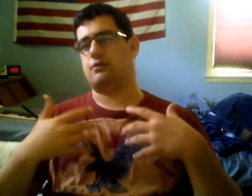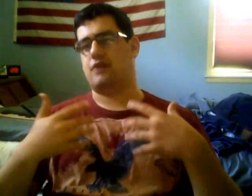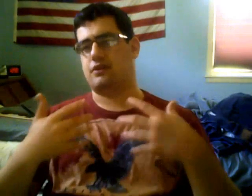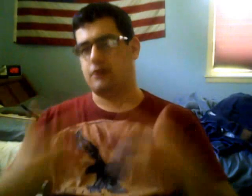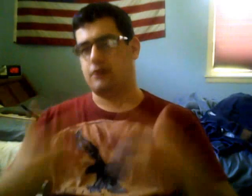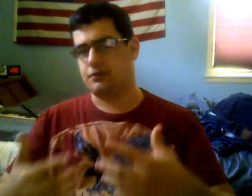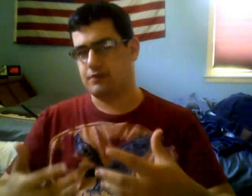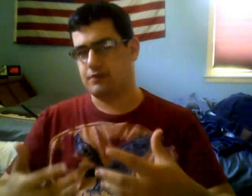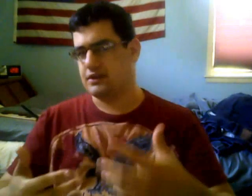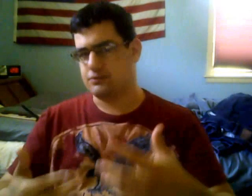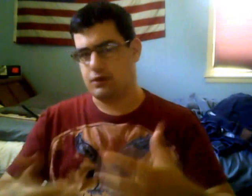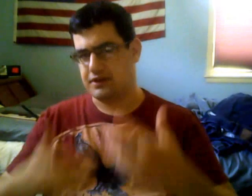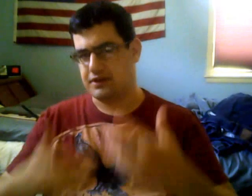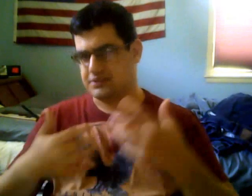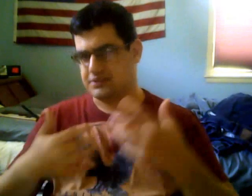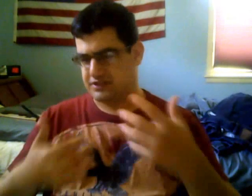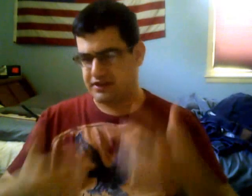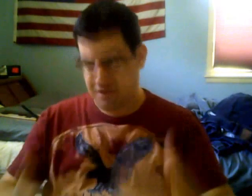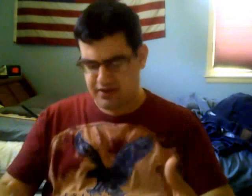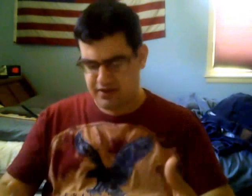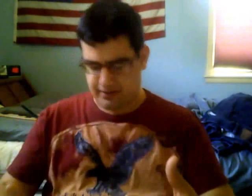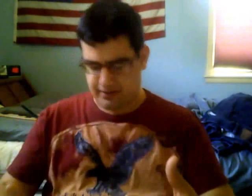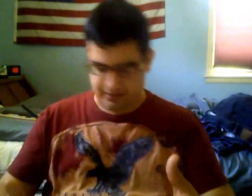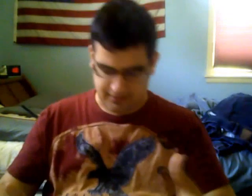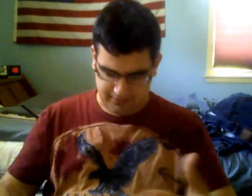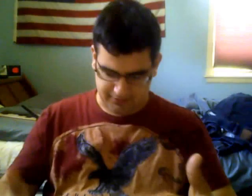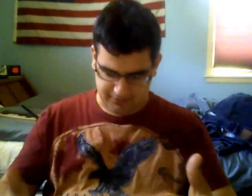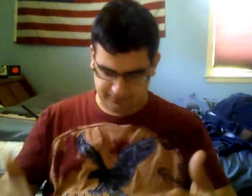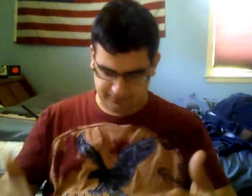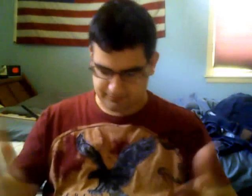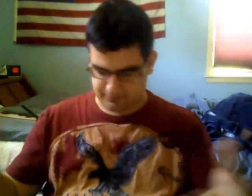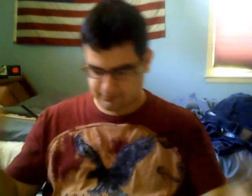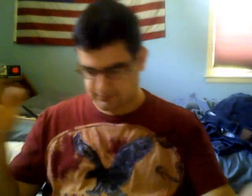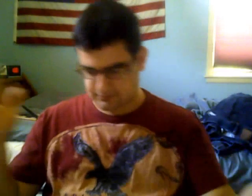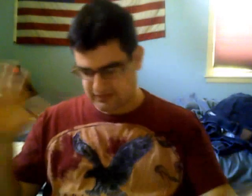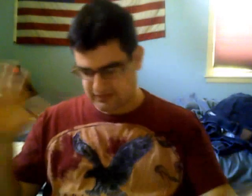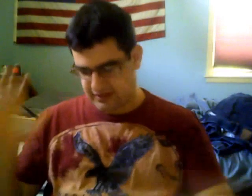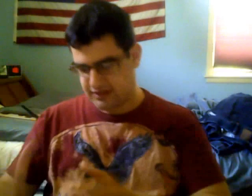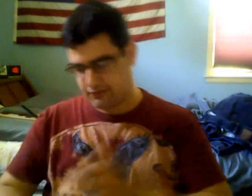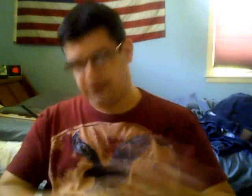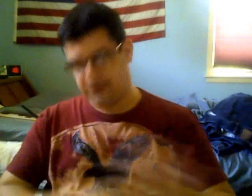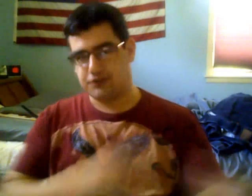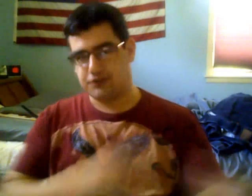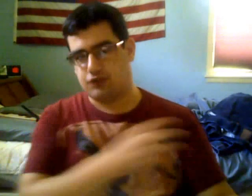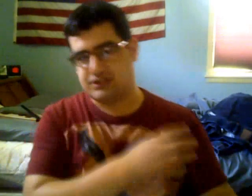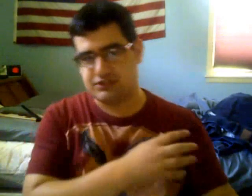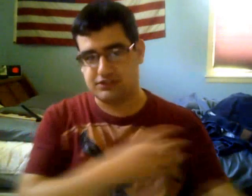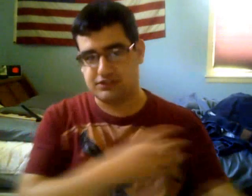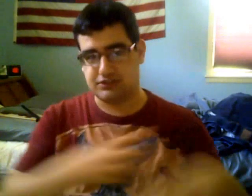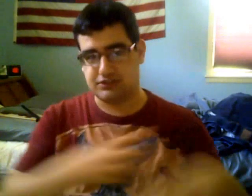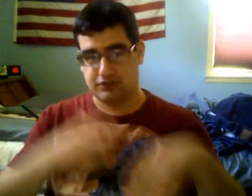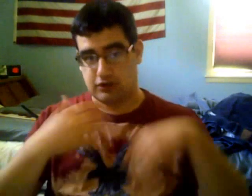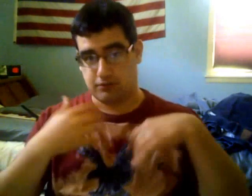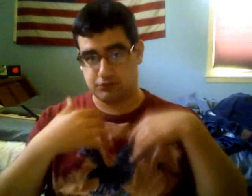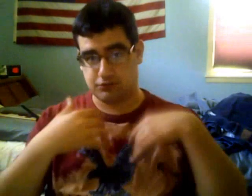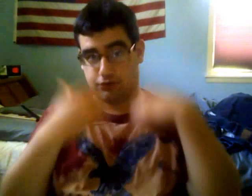not good because of what Nixon did, and they kind of really didn't trust Gerald